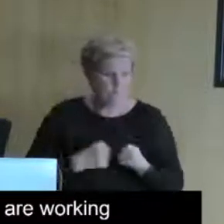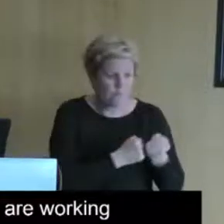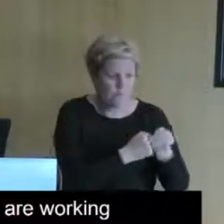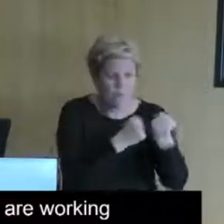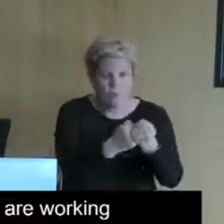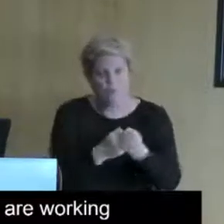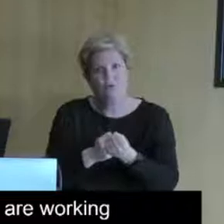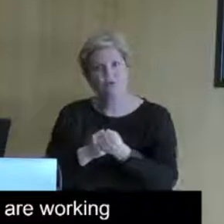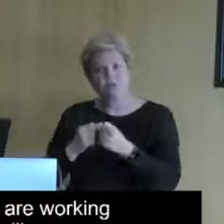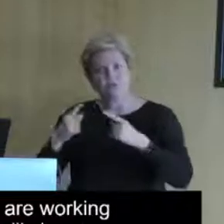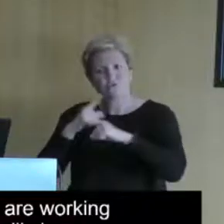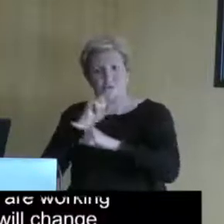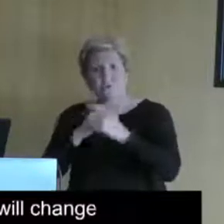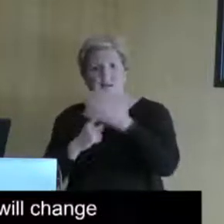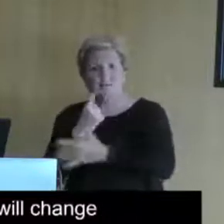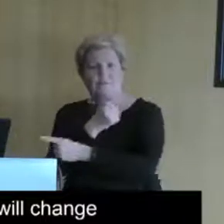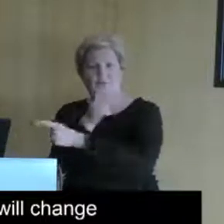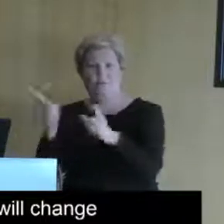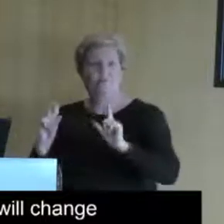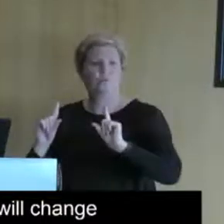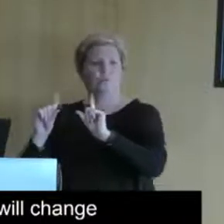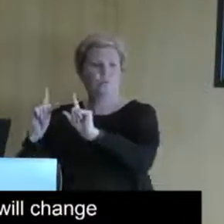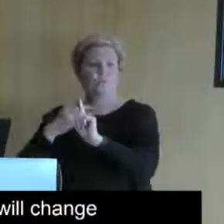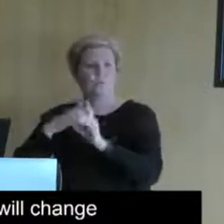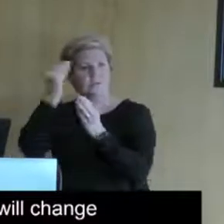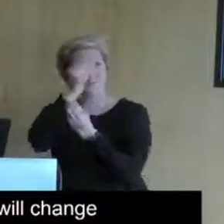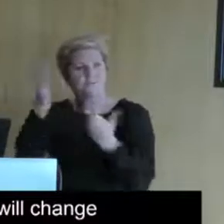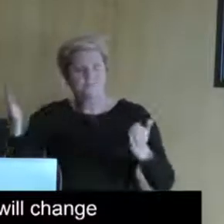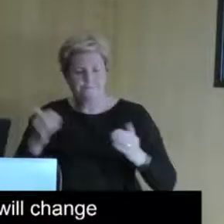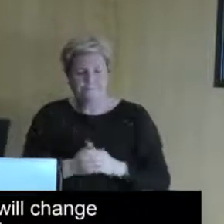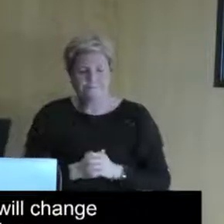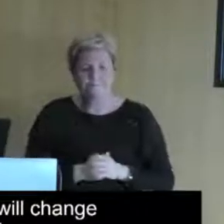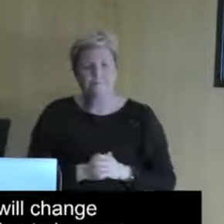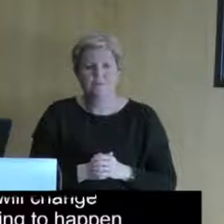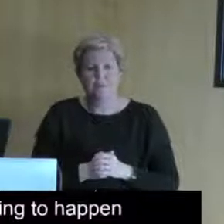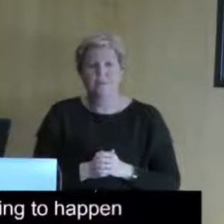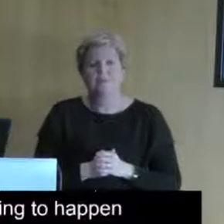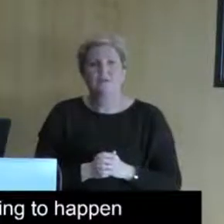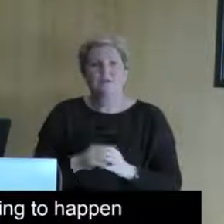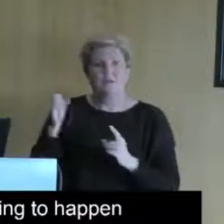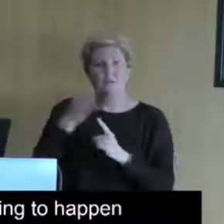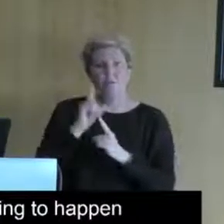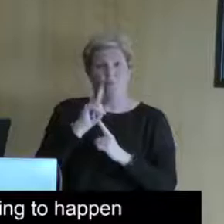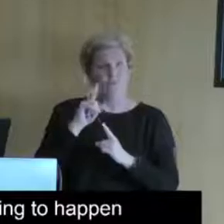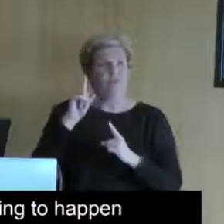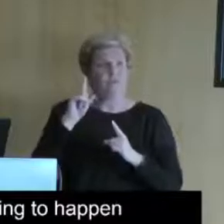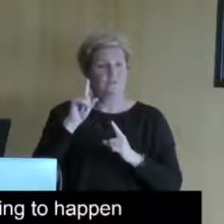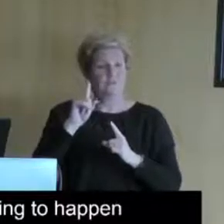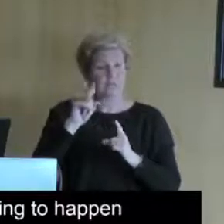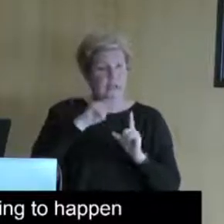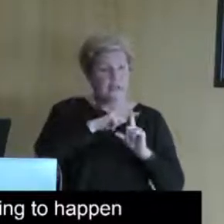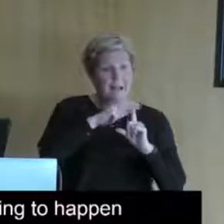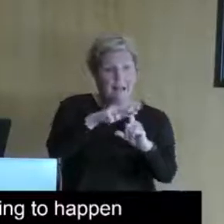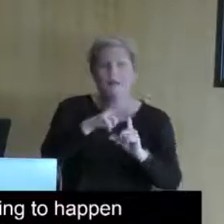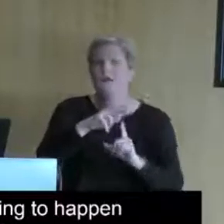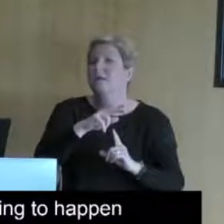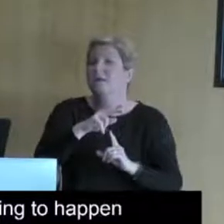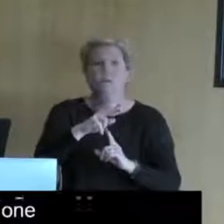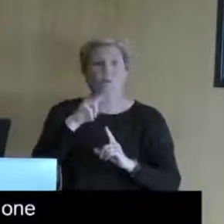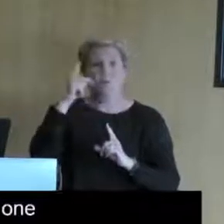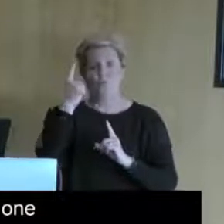is how this is going to work from a client's perspective, and also if you're working at an agency